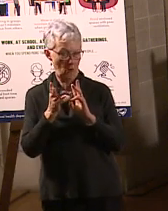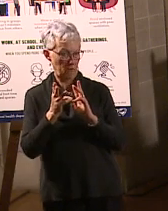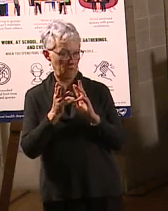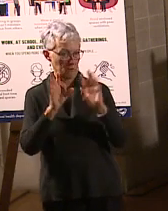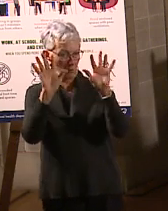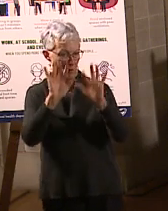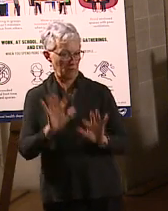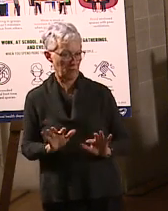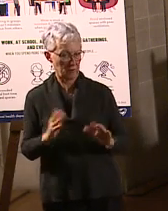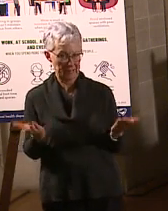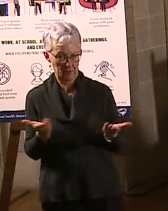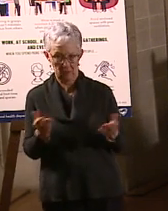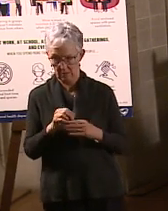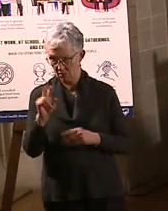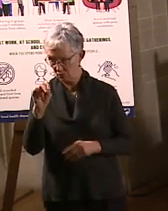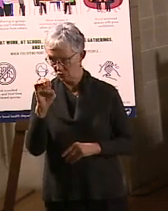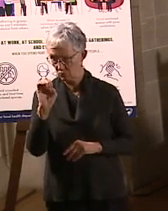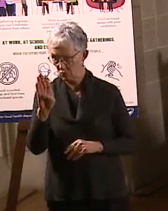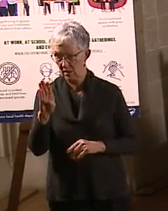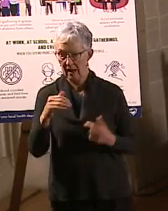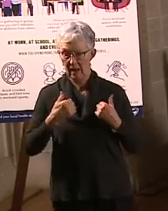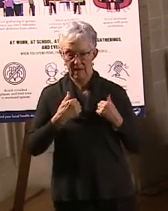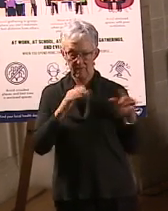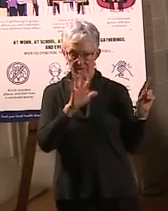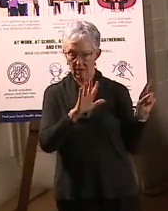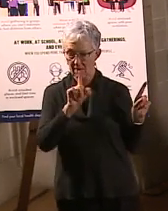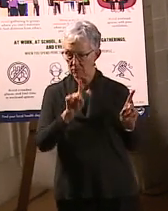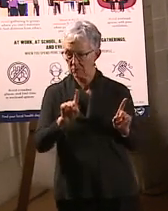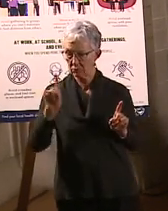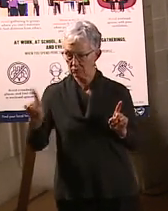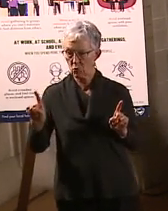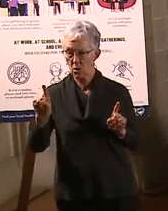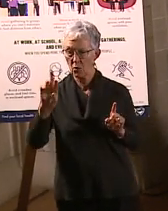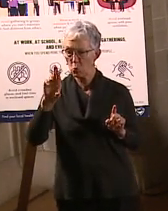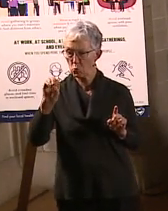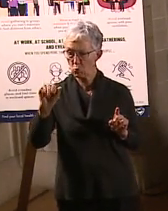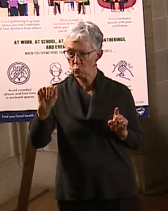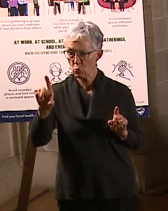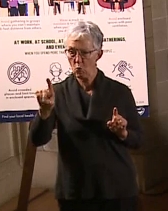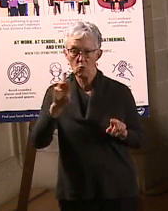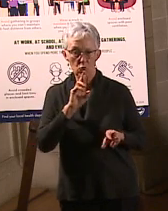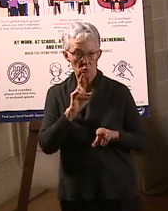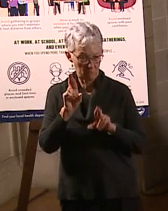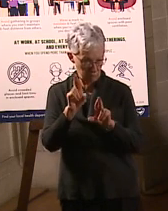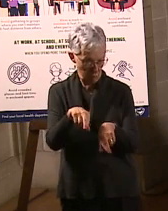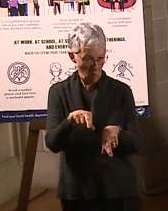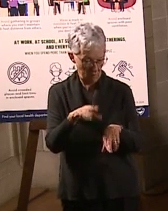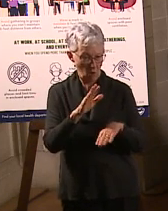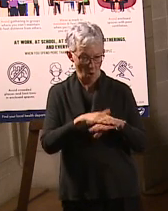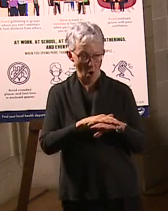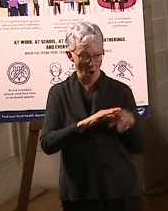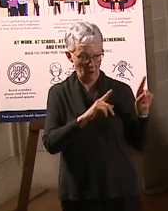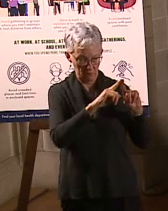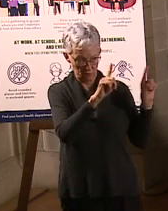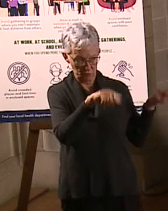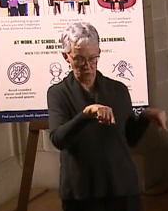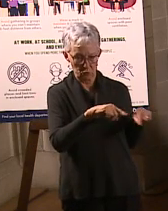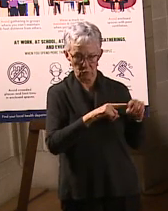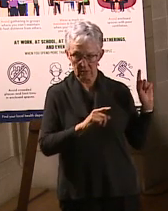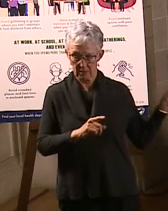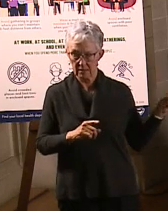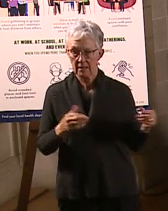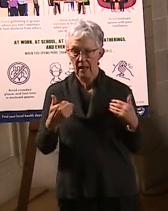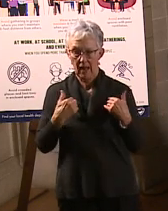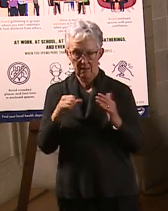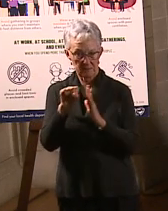got 511 up here on the screen. I've got Colonel Bolduc, who is in charge of the Nebraska State Patrol, here to talk